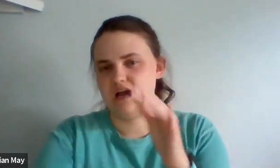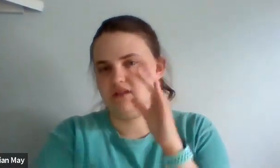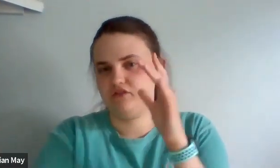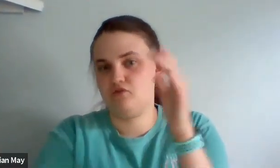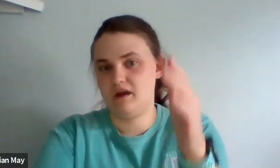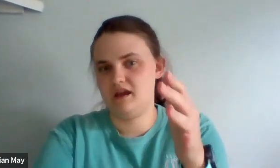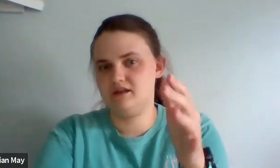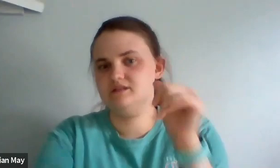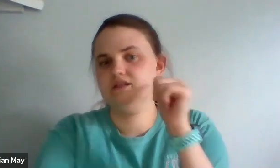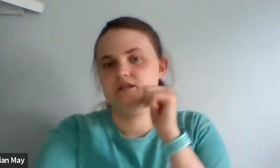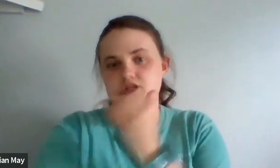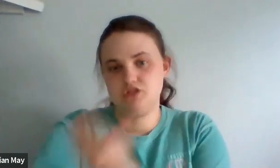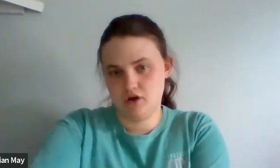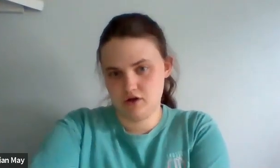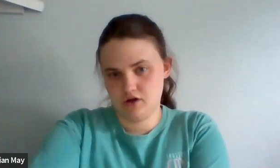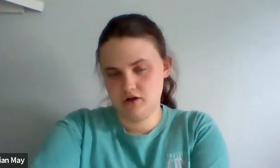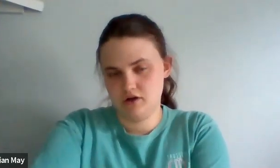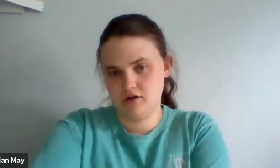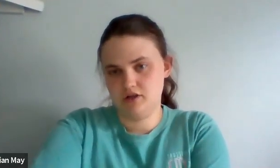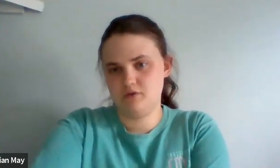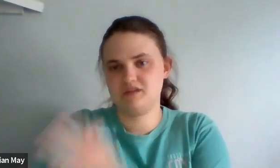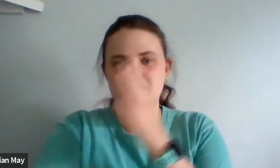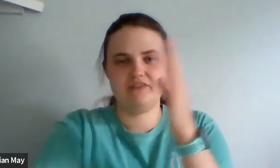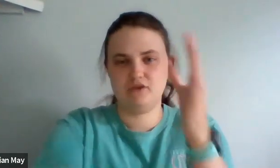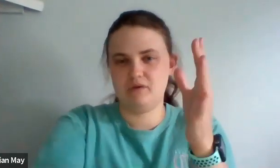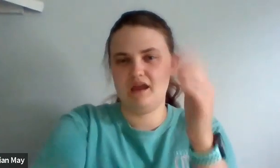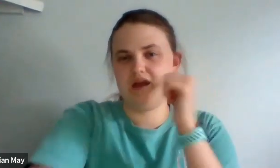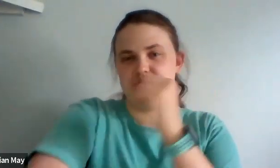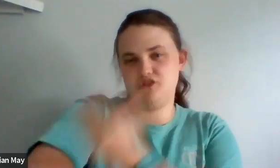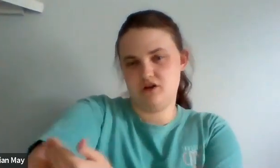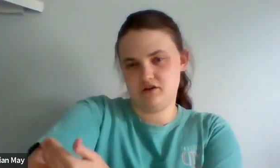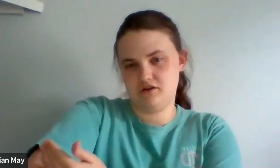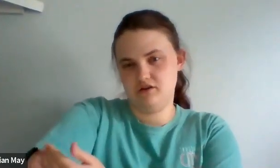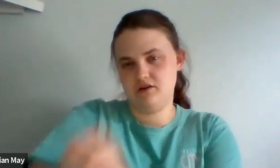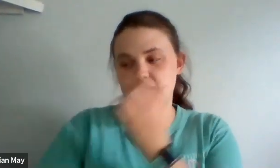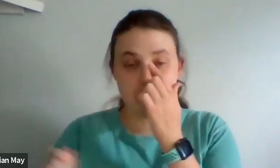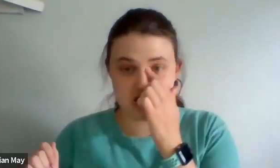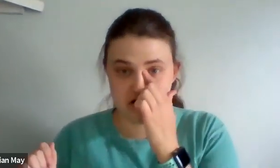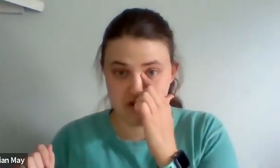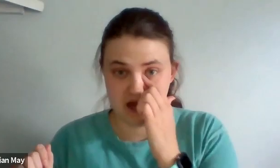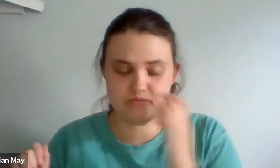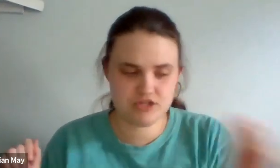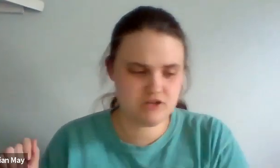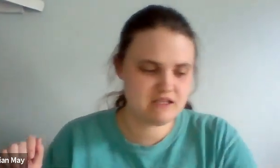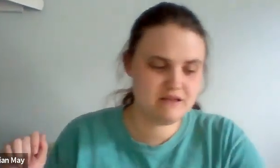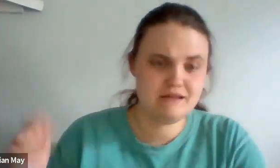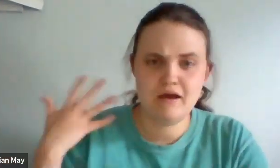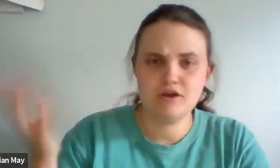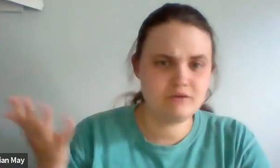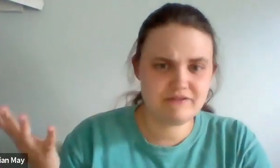add like the granddaughter. You almost kind of add the granddaughter, but I will check on that. I'm pretty sure that's how it is. No one's ever